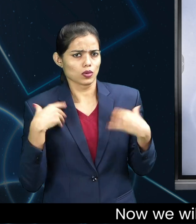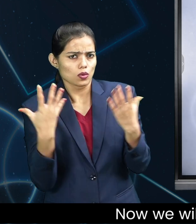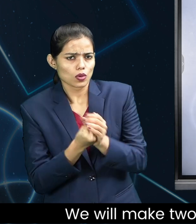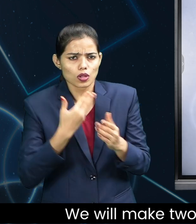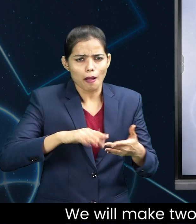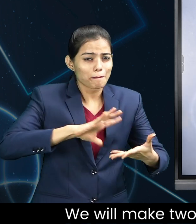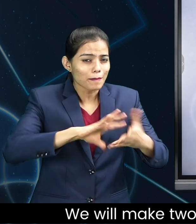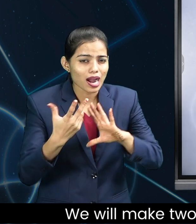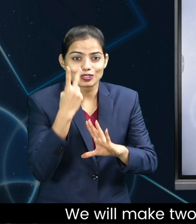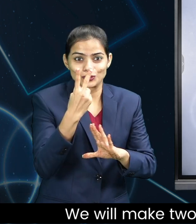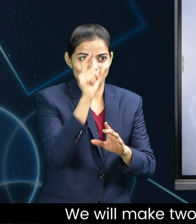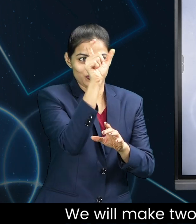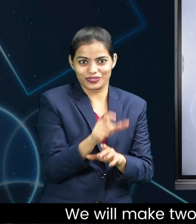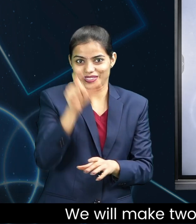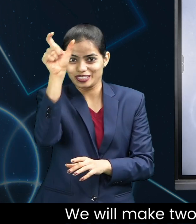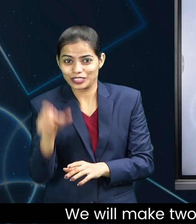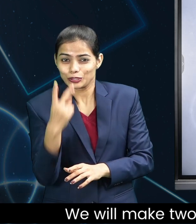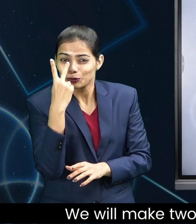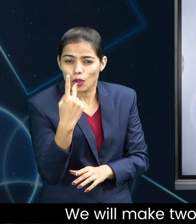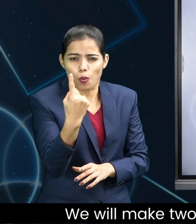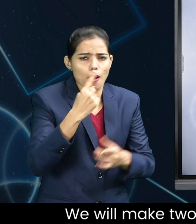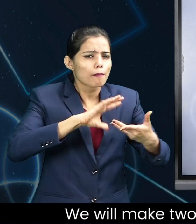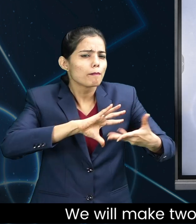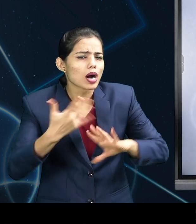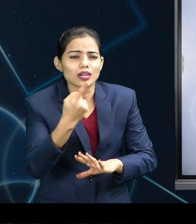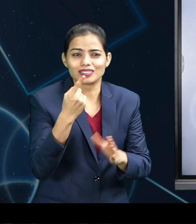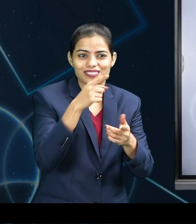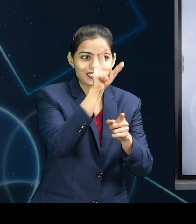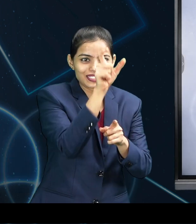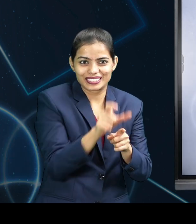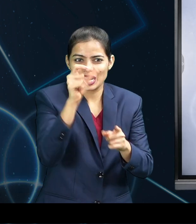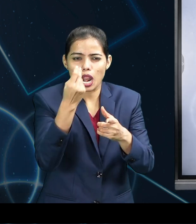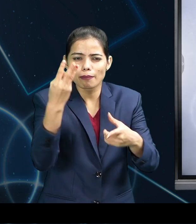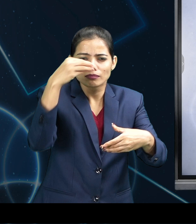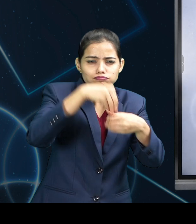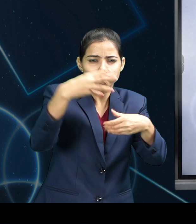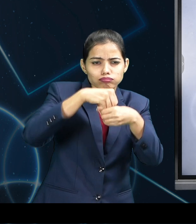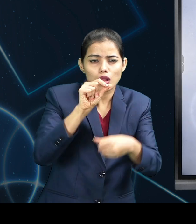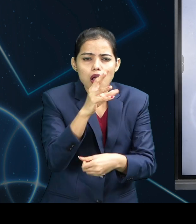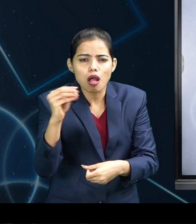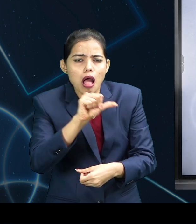We will make two columns, one for marks code and another for the number of students.